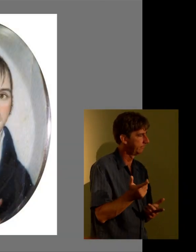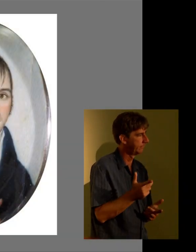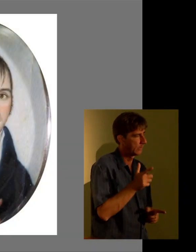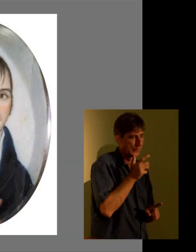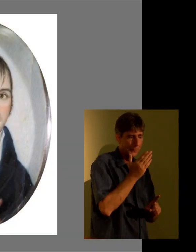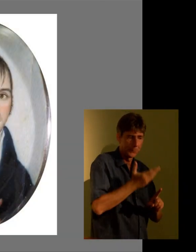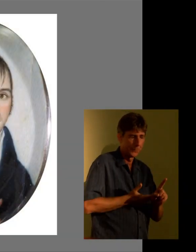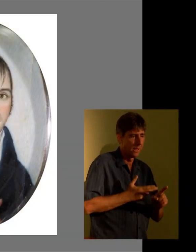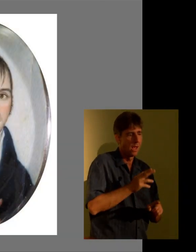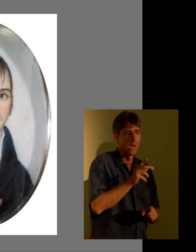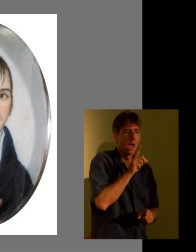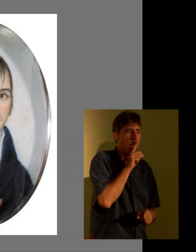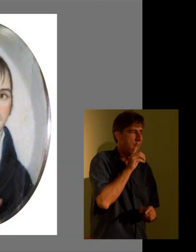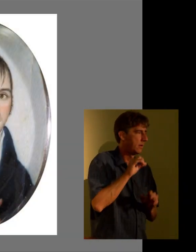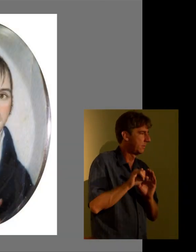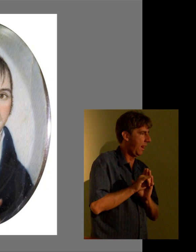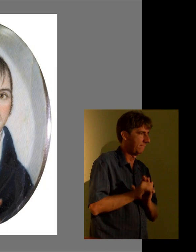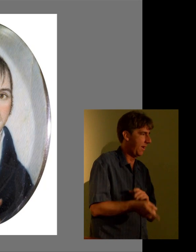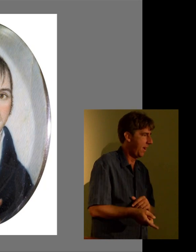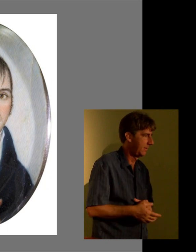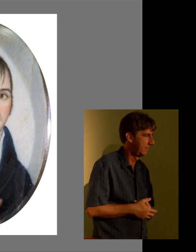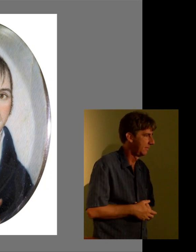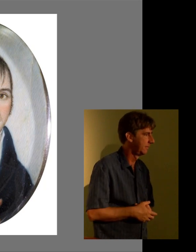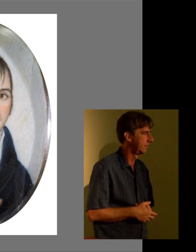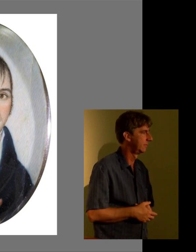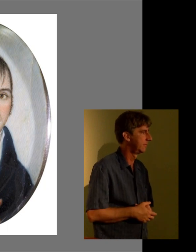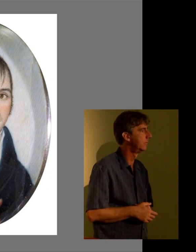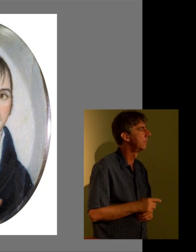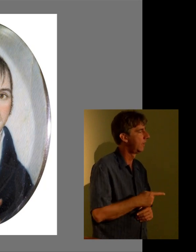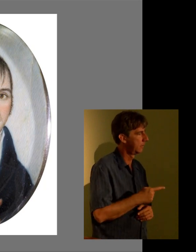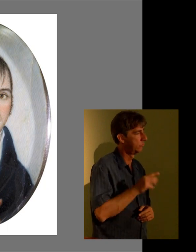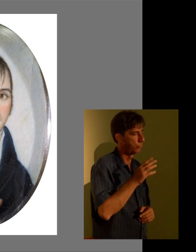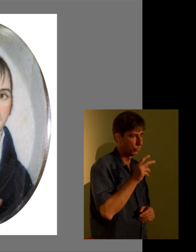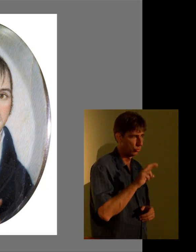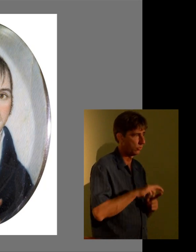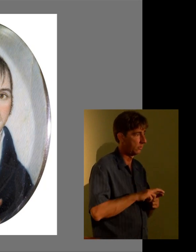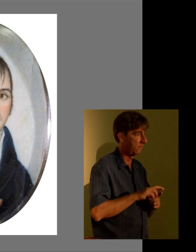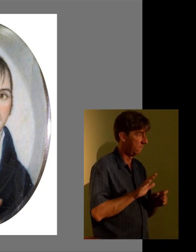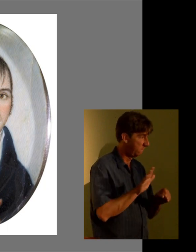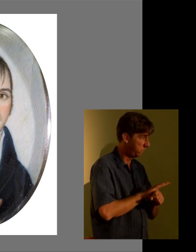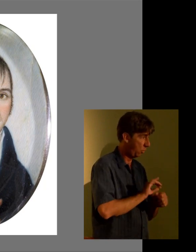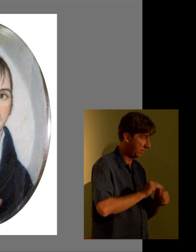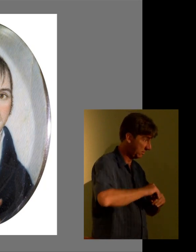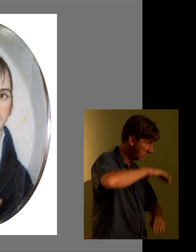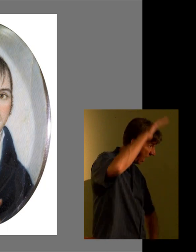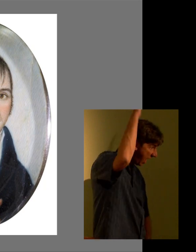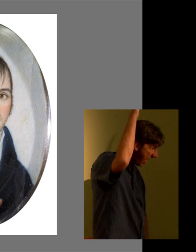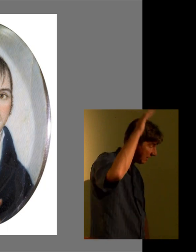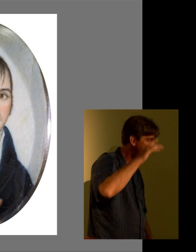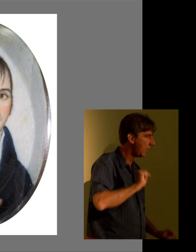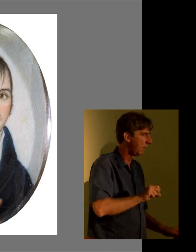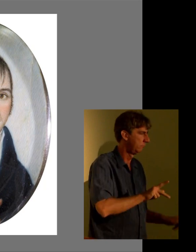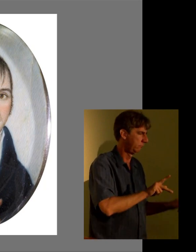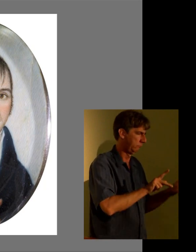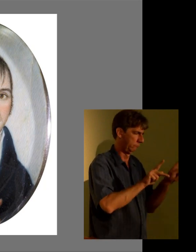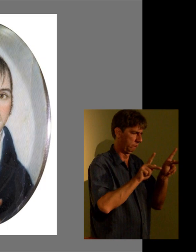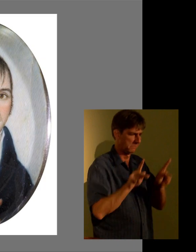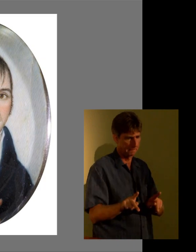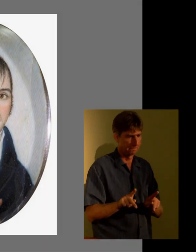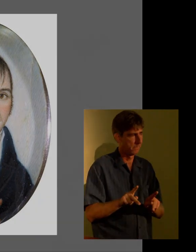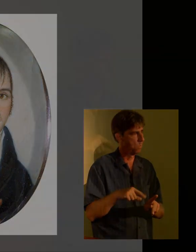about 1810. Brewster was able to do everything that he could do in a full-size canvas in a very, very